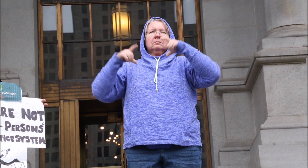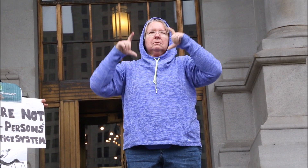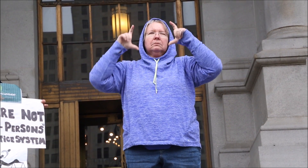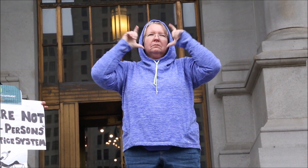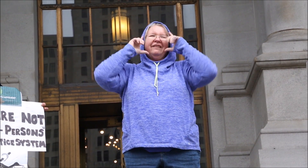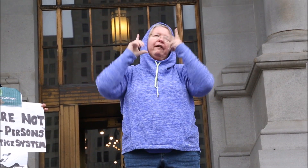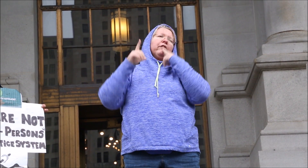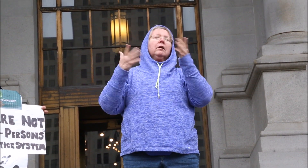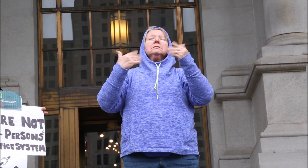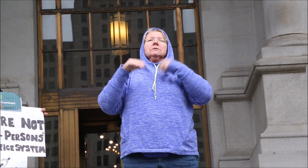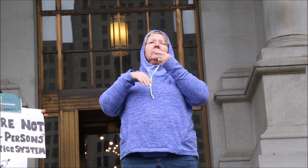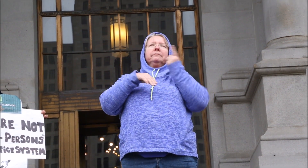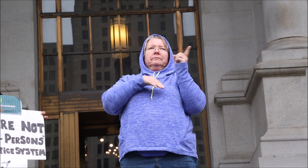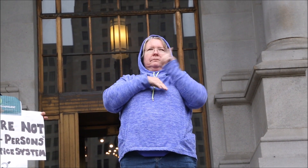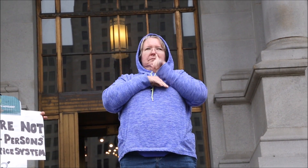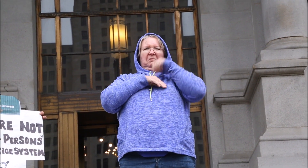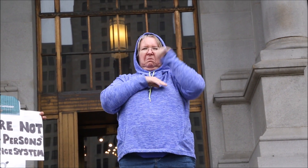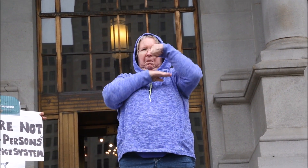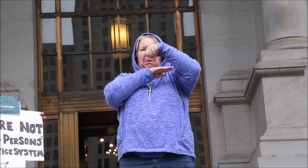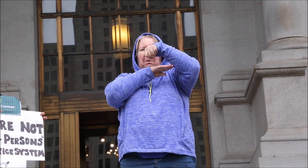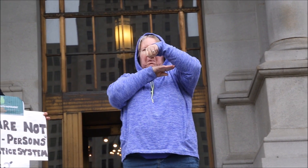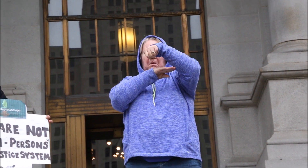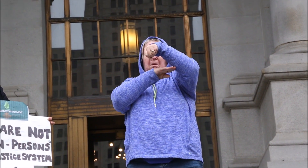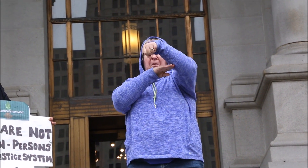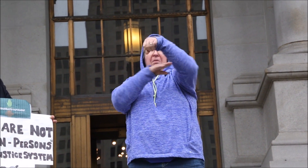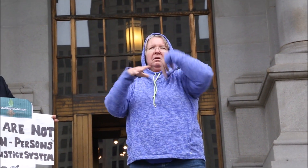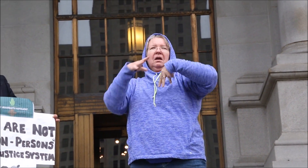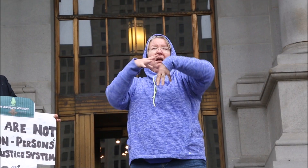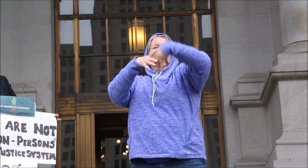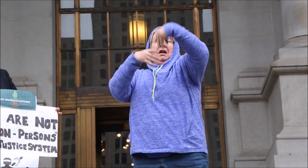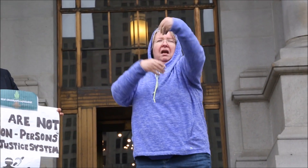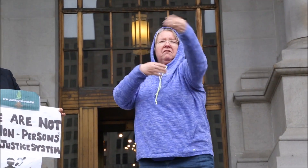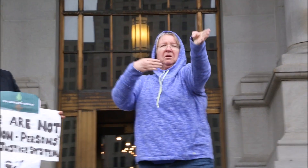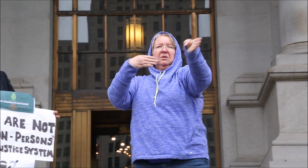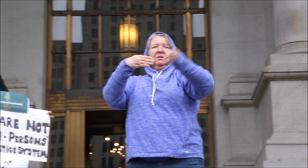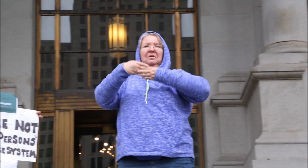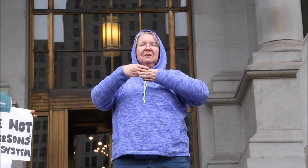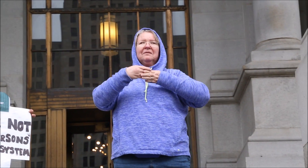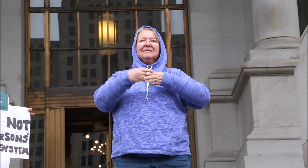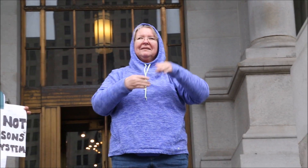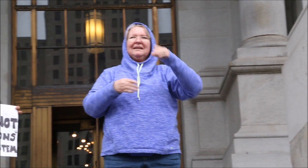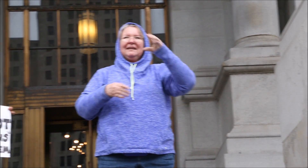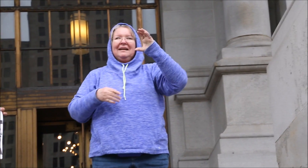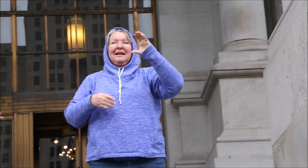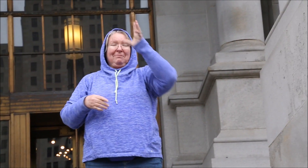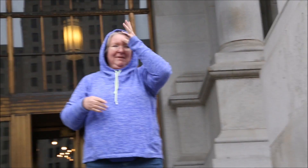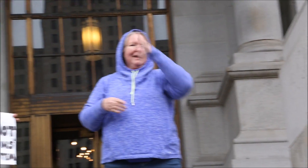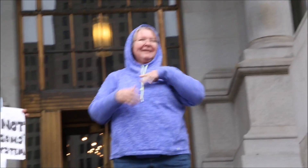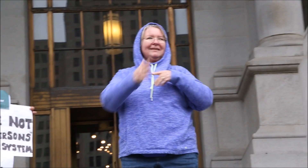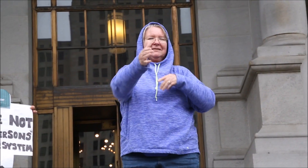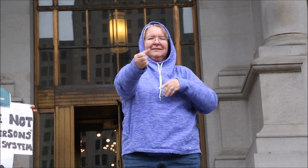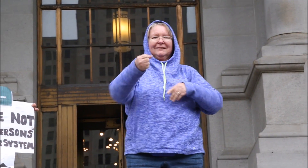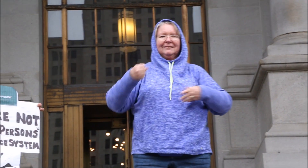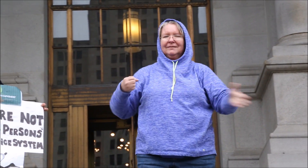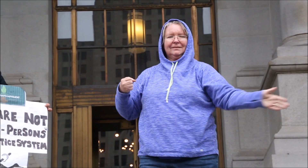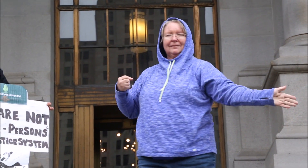that if somebody couldn't hear, they couldn't learn. And many people believed that theory for thousands